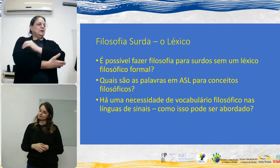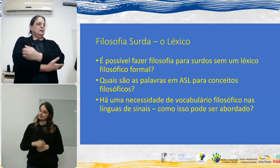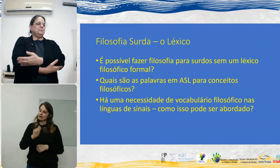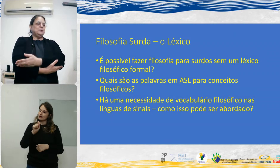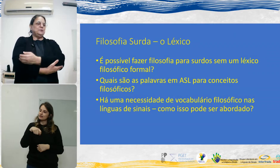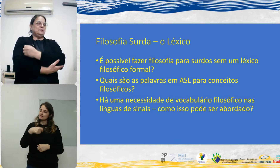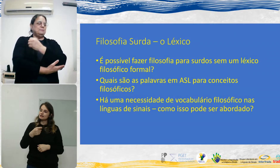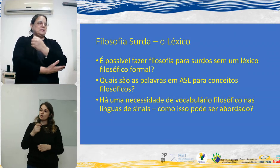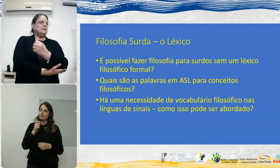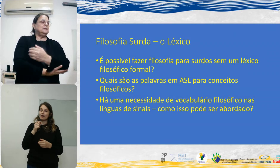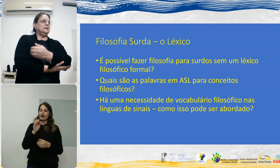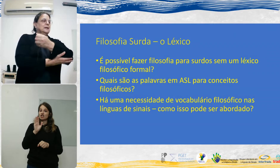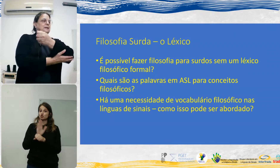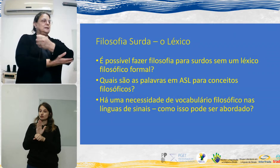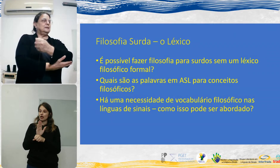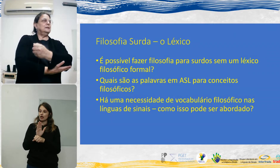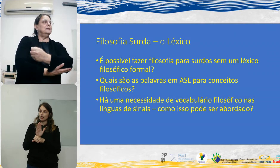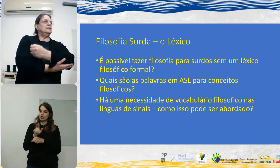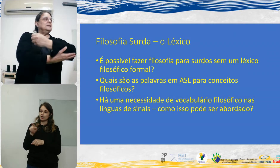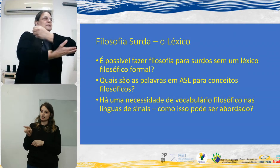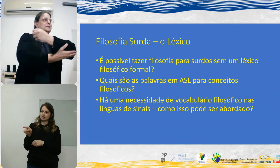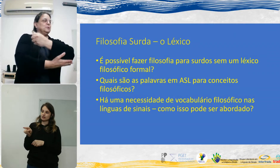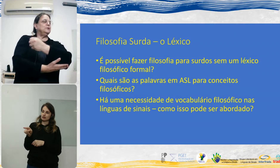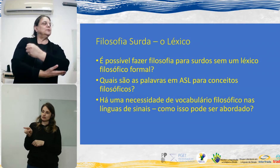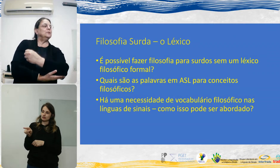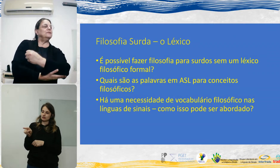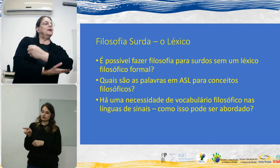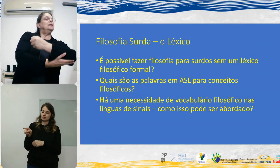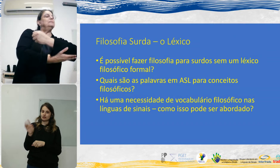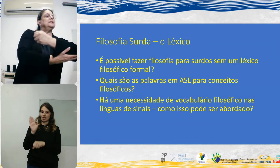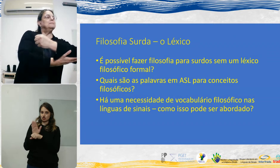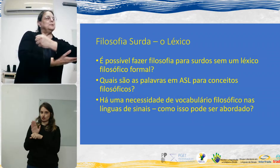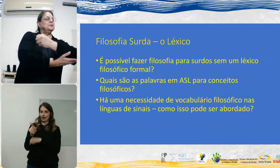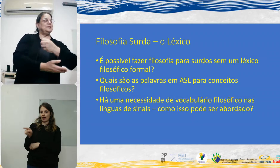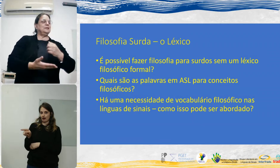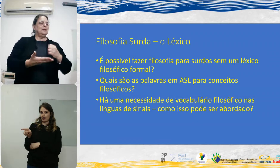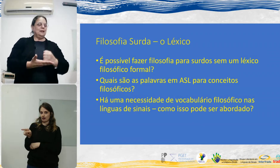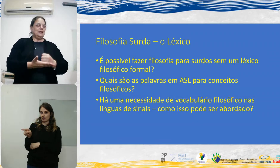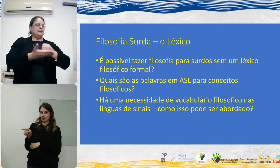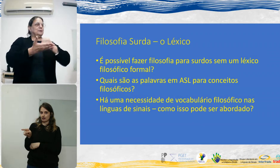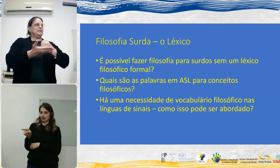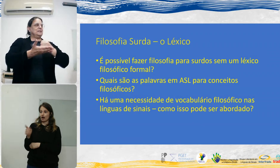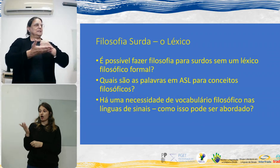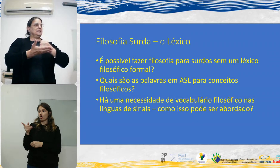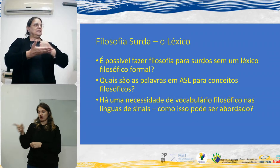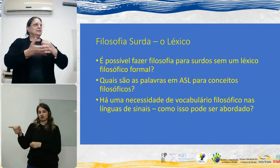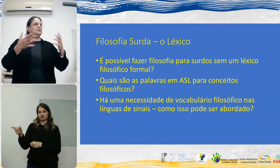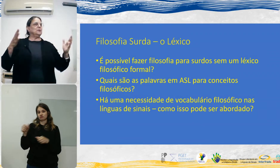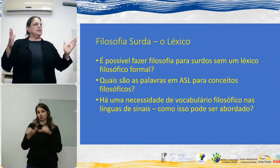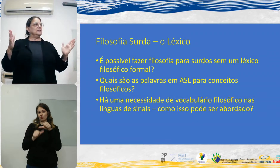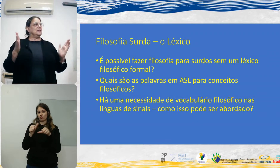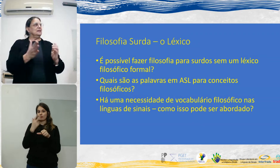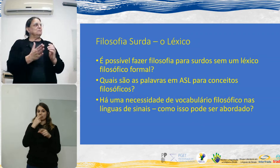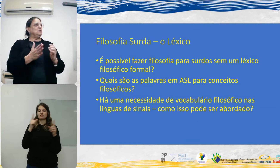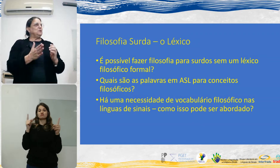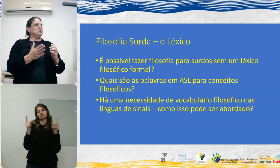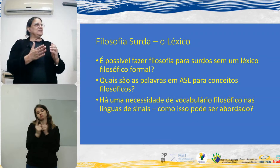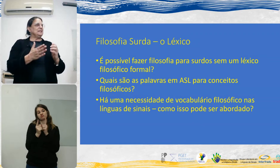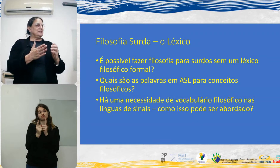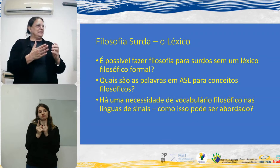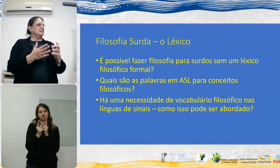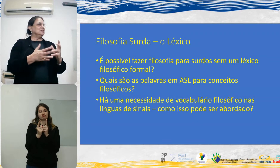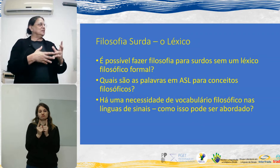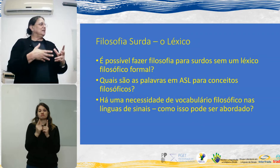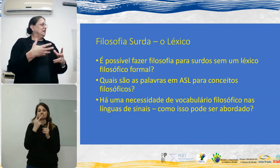for help used to be like this, where you're sort of helping a person, and now it's this. So things kind of move towards